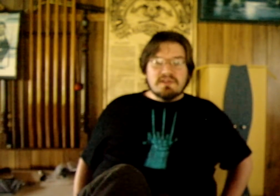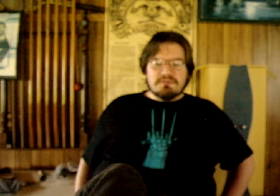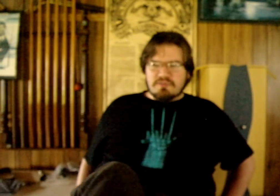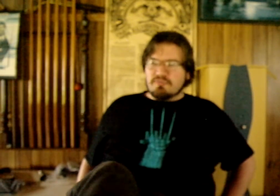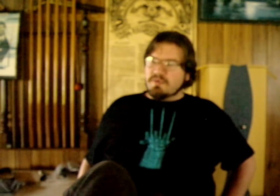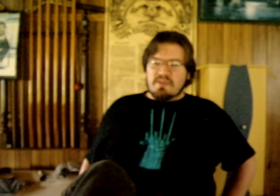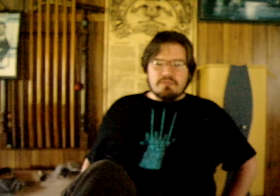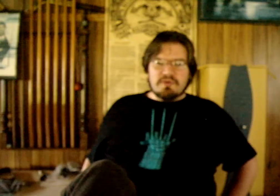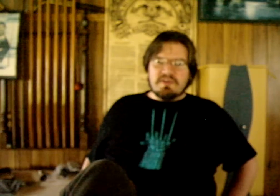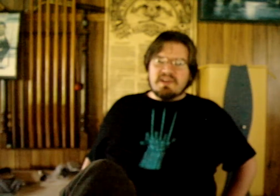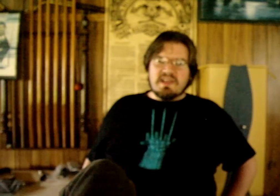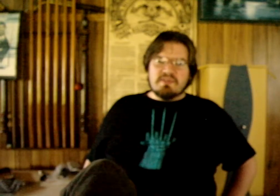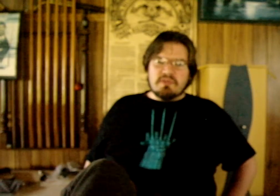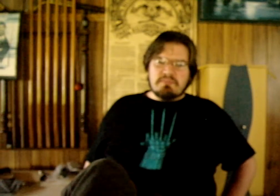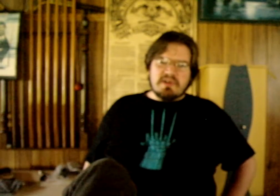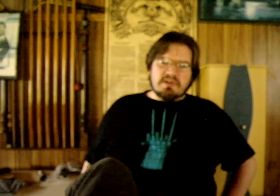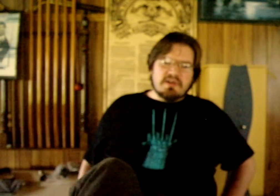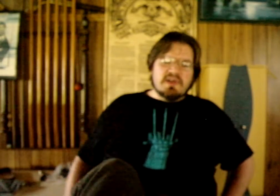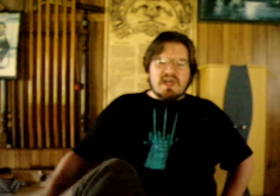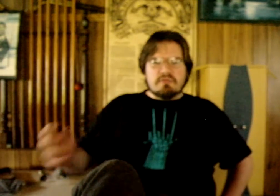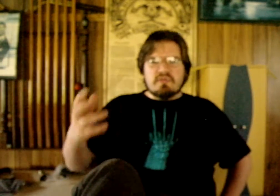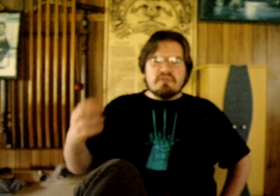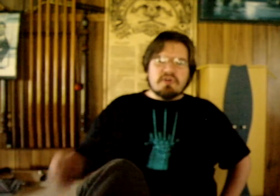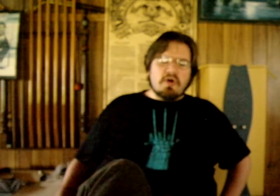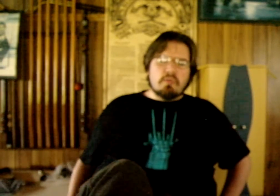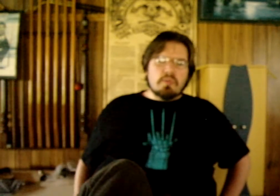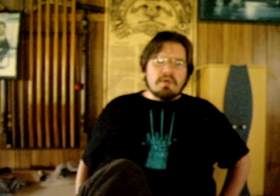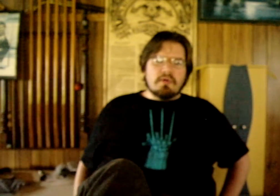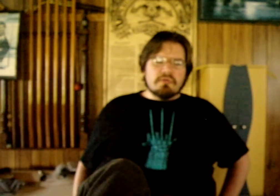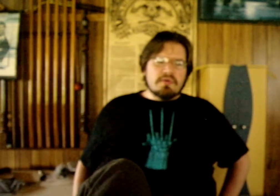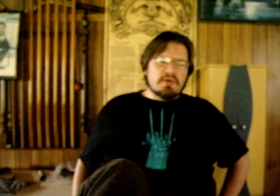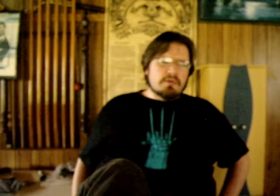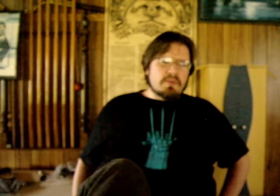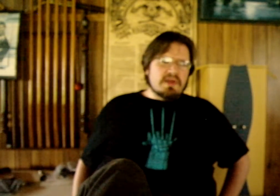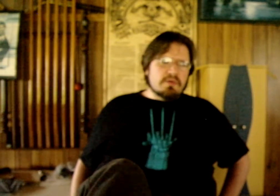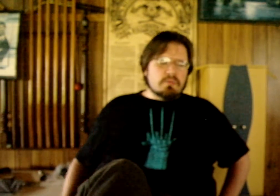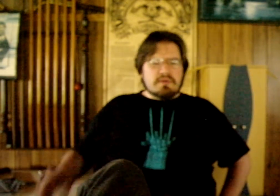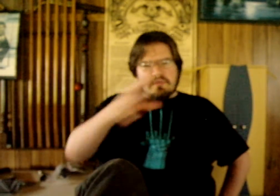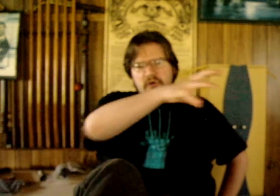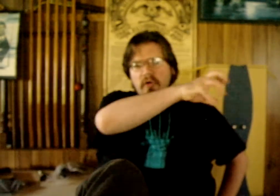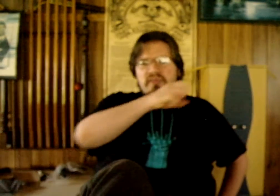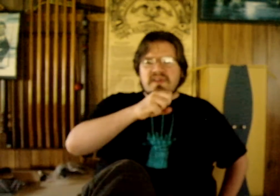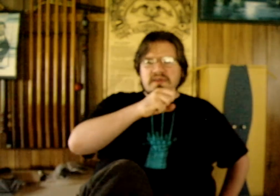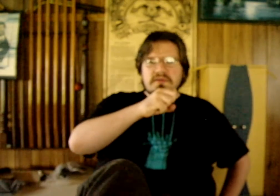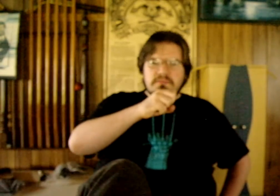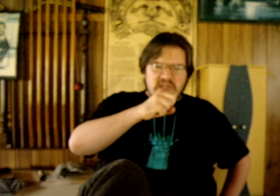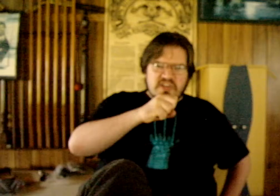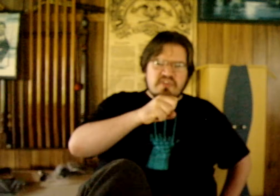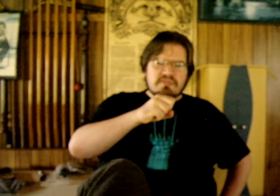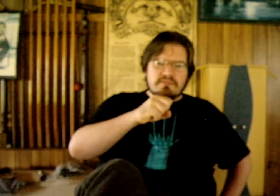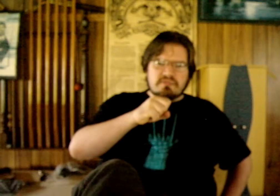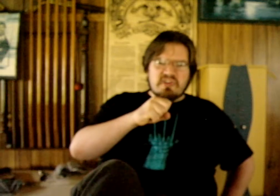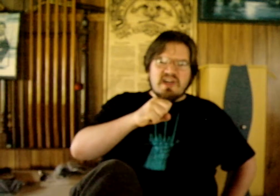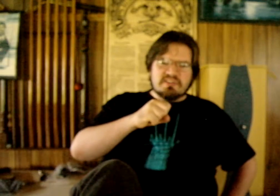just realized we could have done a heck of a lot better. And if we've got a whole world where we're withholding energy from darkness